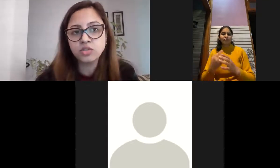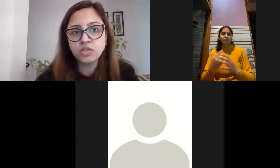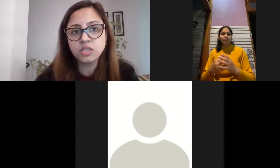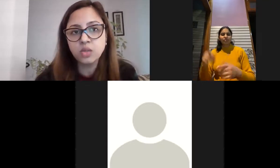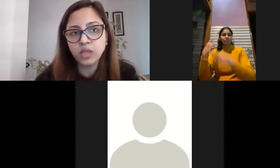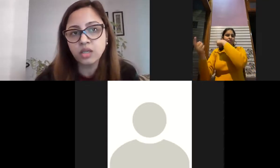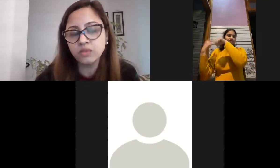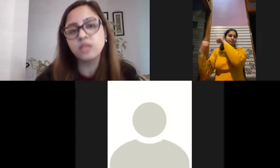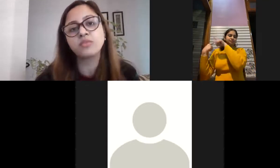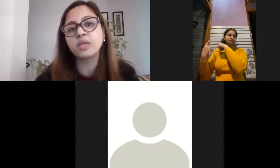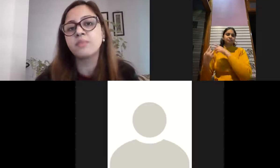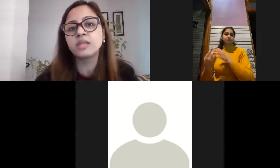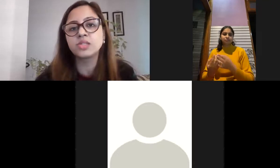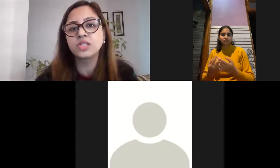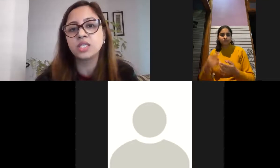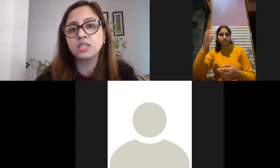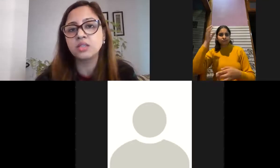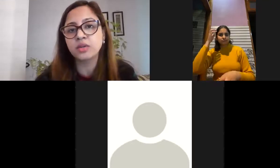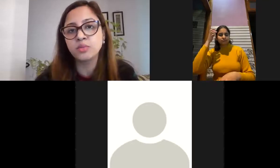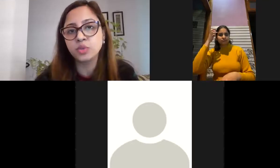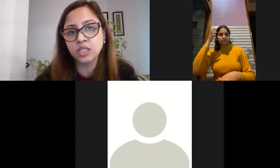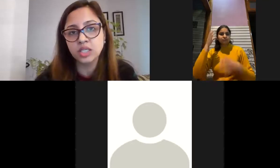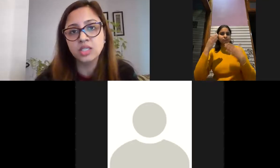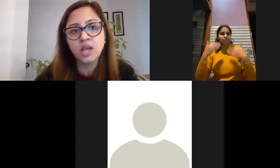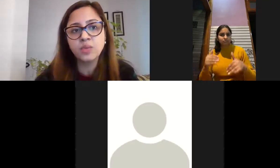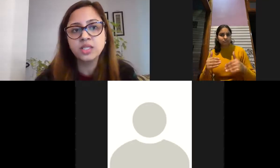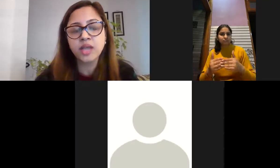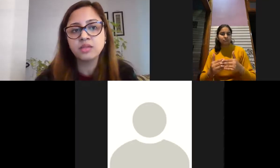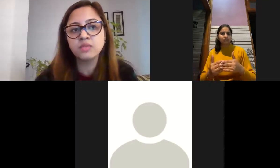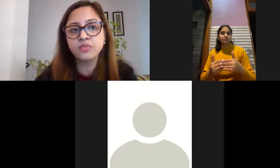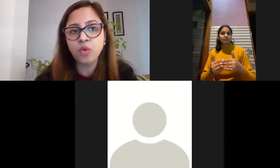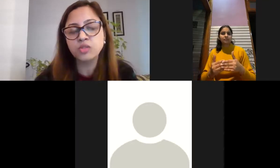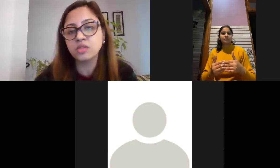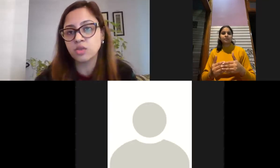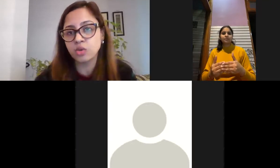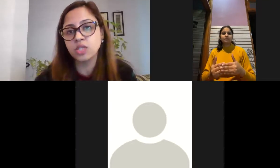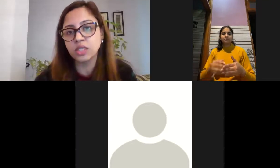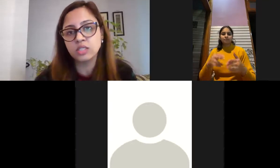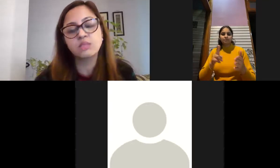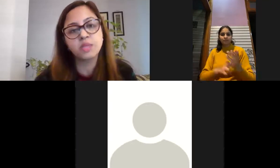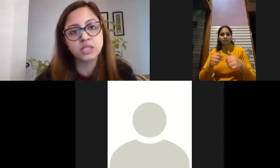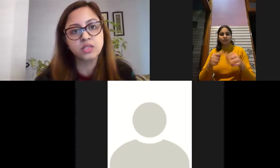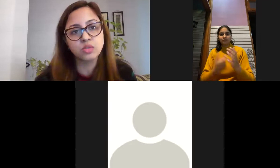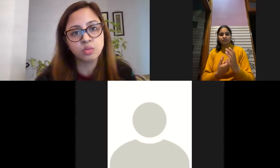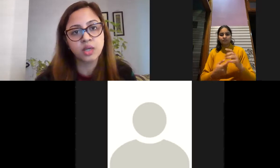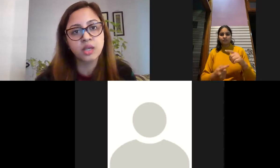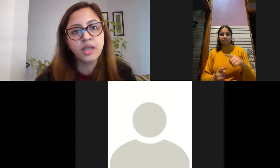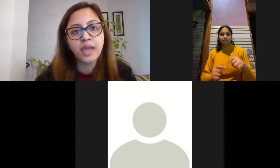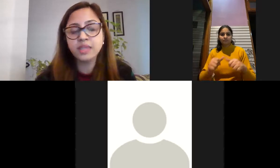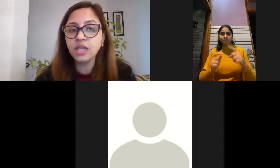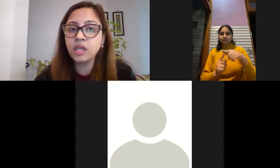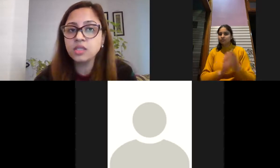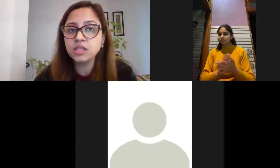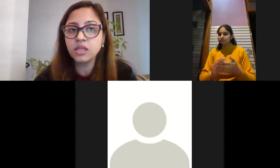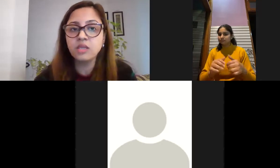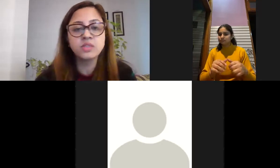There's a conscious looking away from her mental state and therapeutic needs, while the narrative focuses on Jane's Bildungsroman.